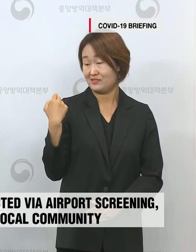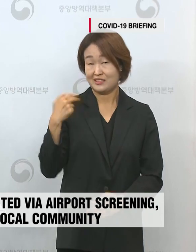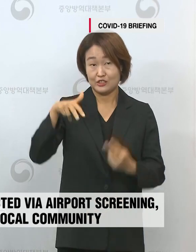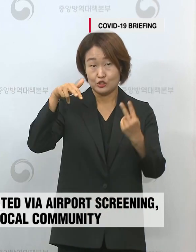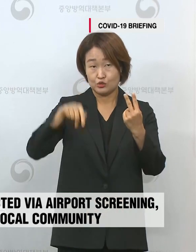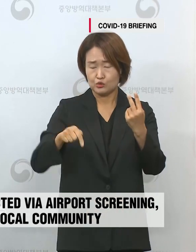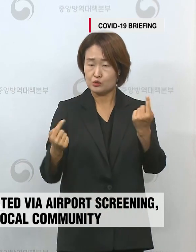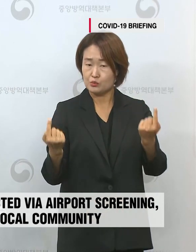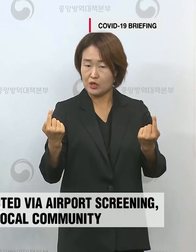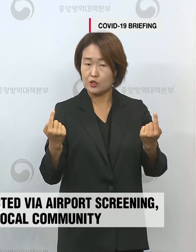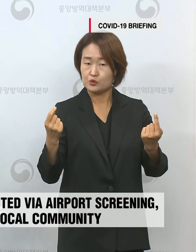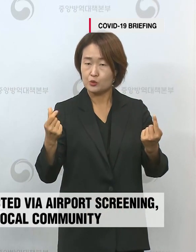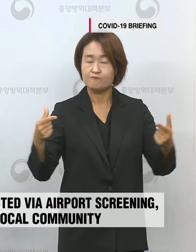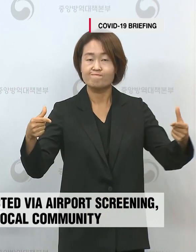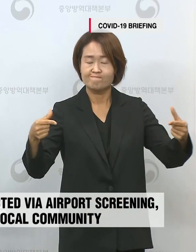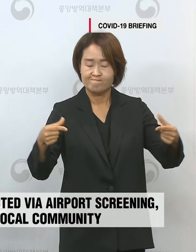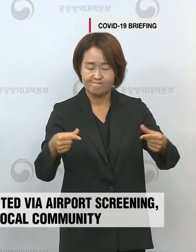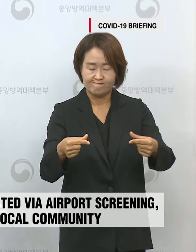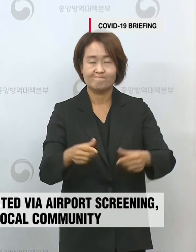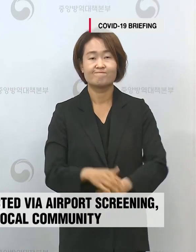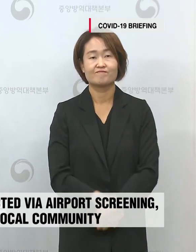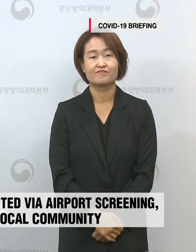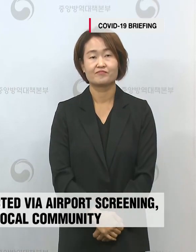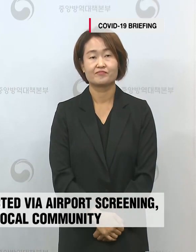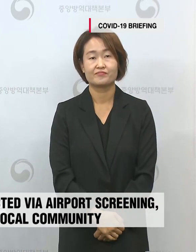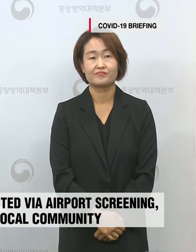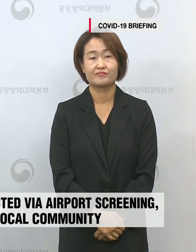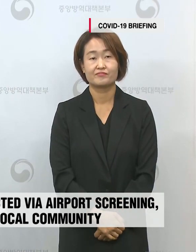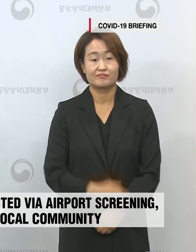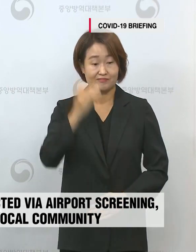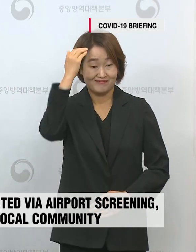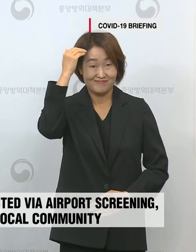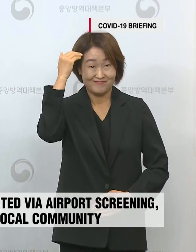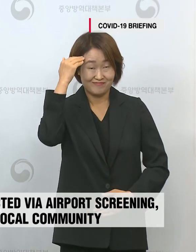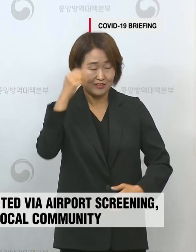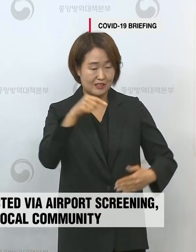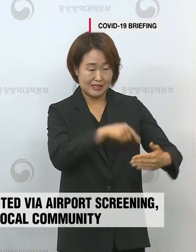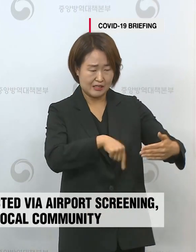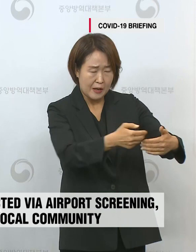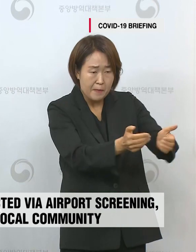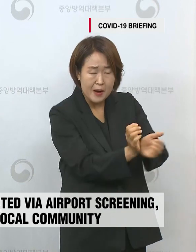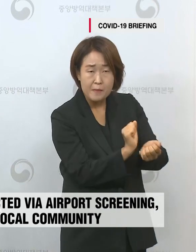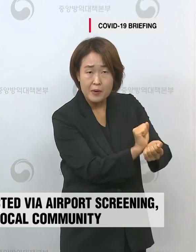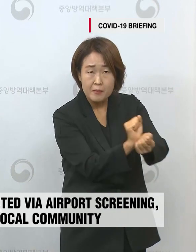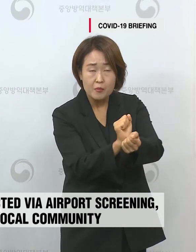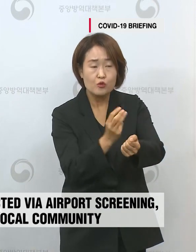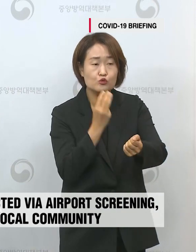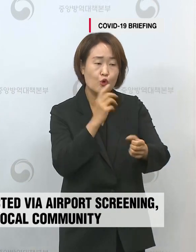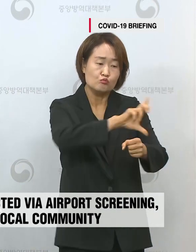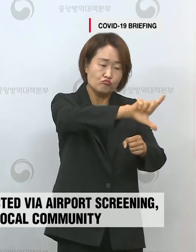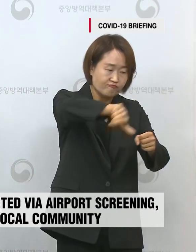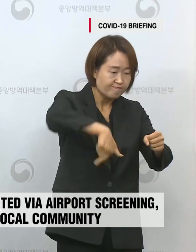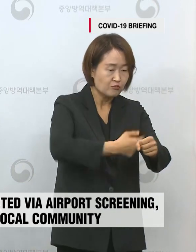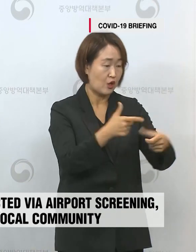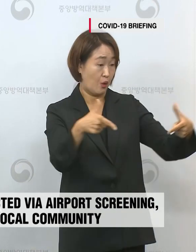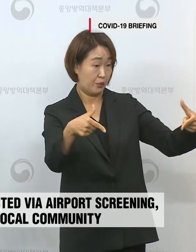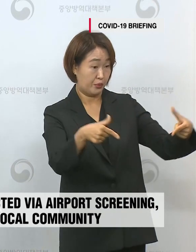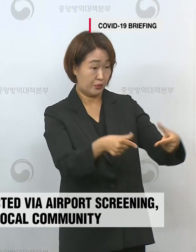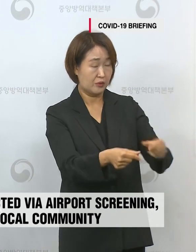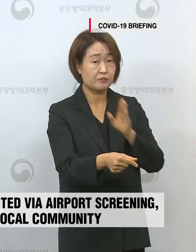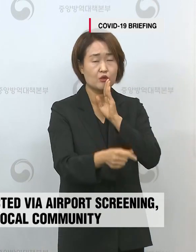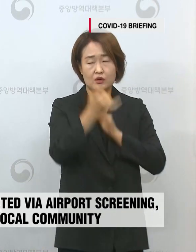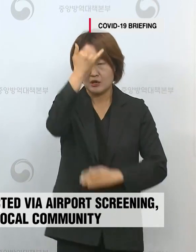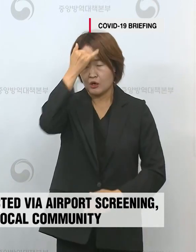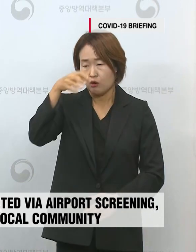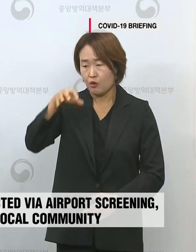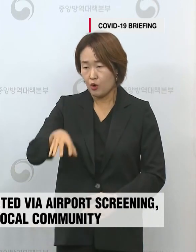imported cases, and we saw a drop in the proportion of infections with unidentified sources